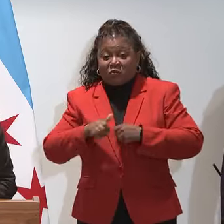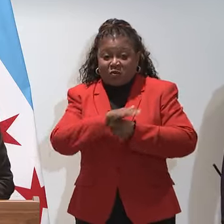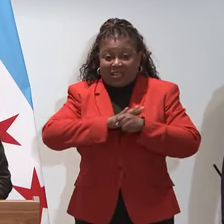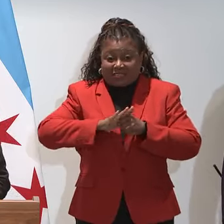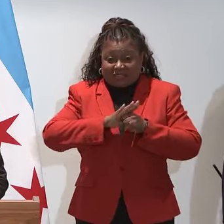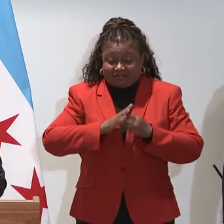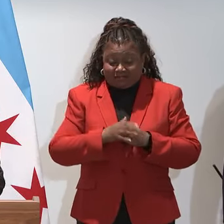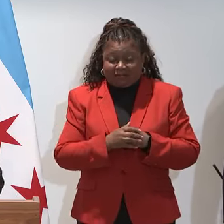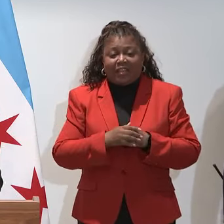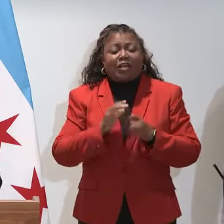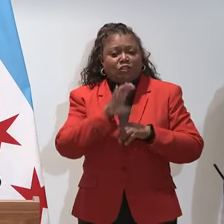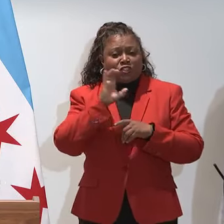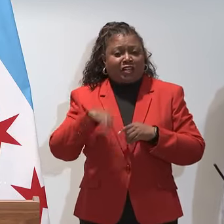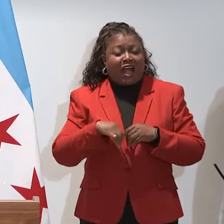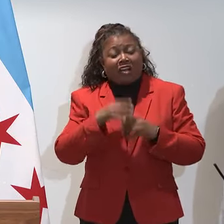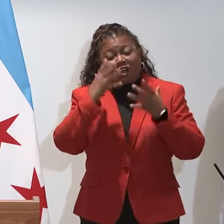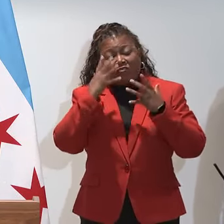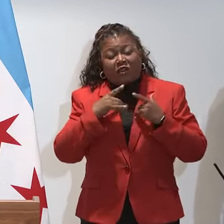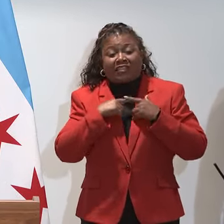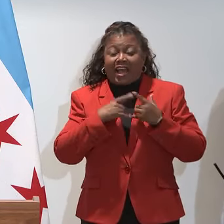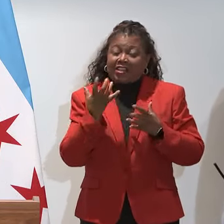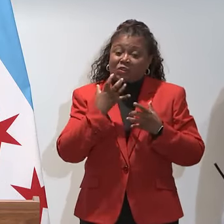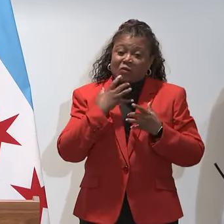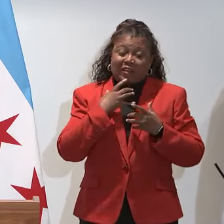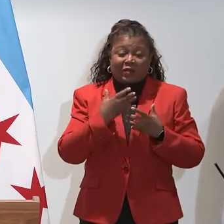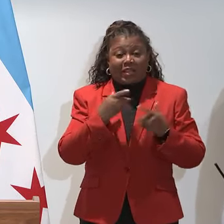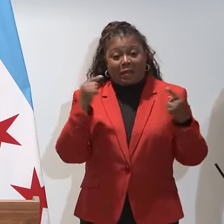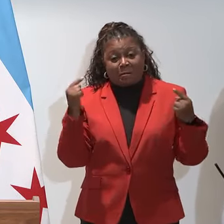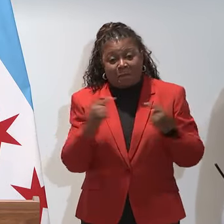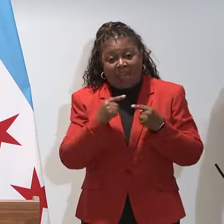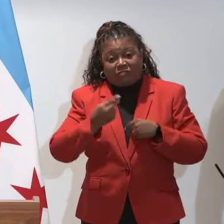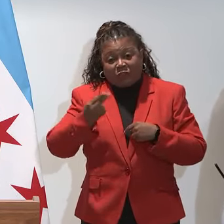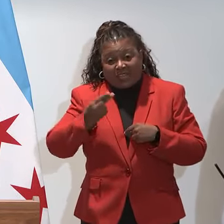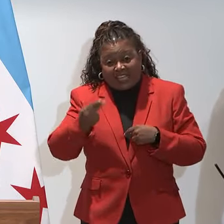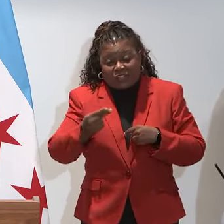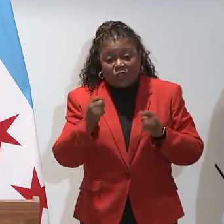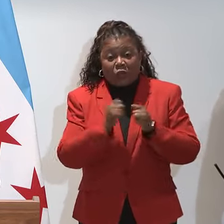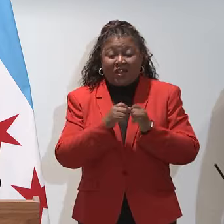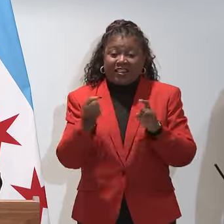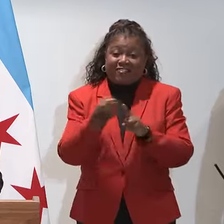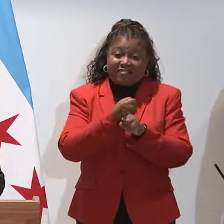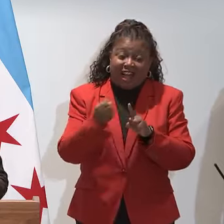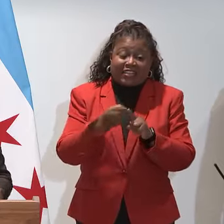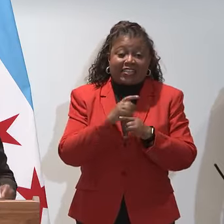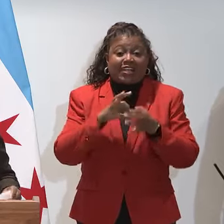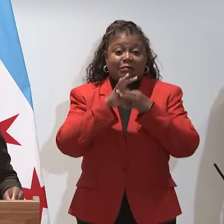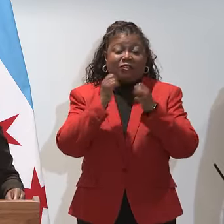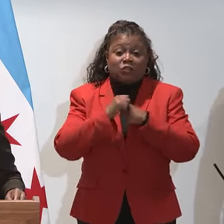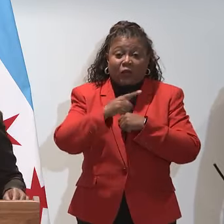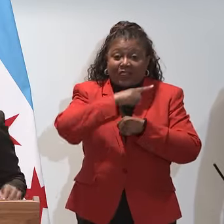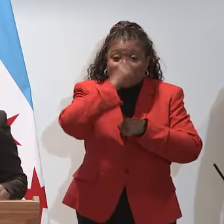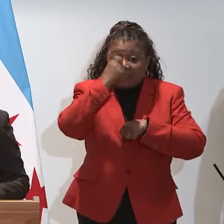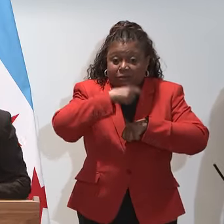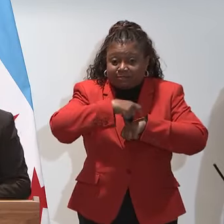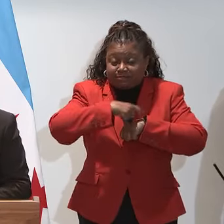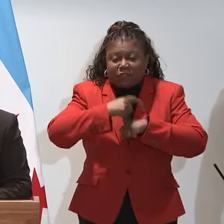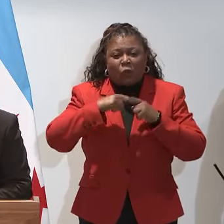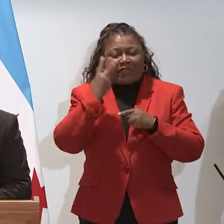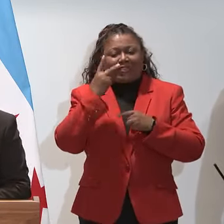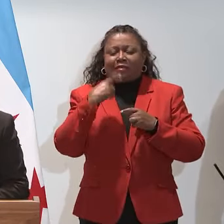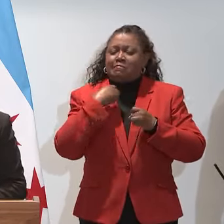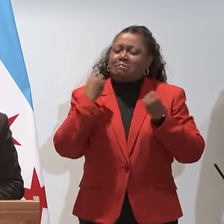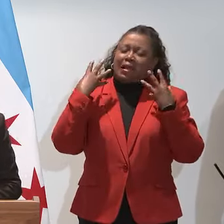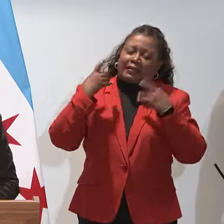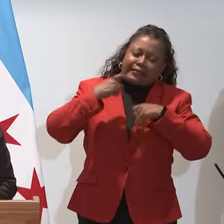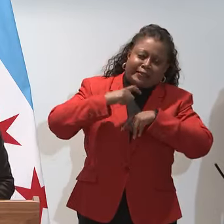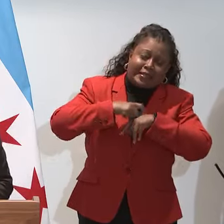them. Chicago, unfortunately, has an incredibly painful history with violence, especially during the summer. We've seen far too